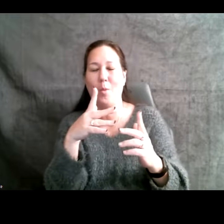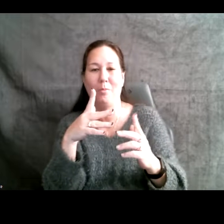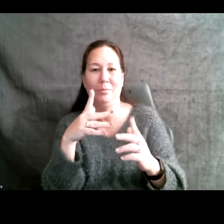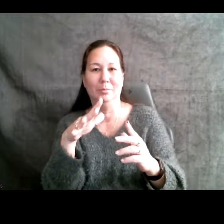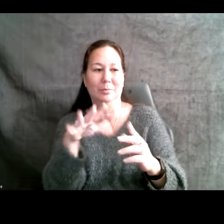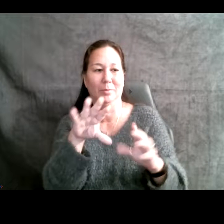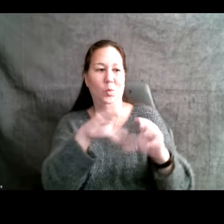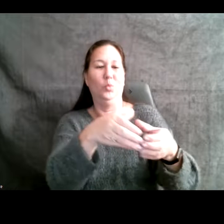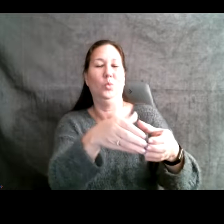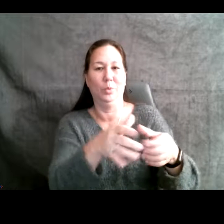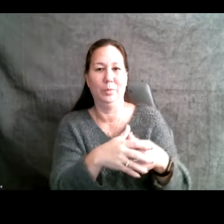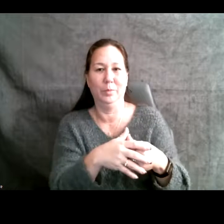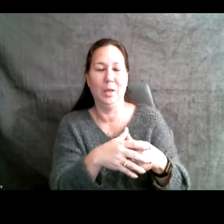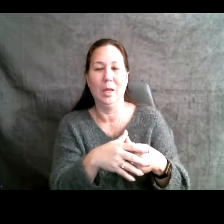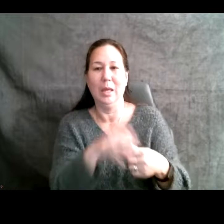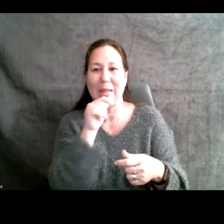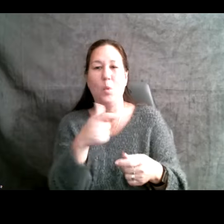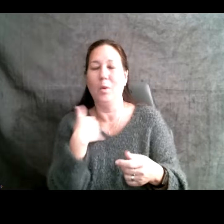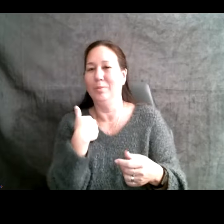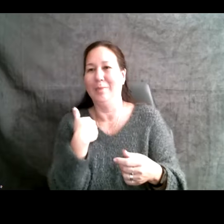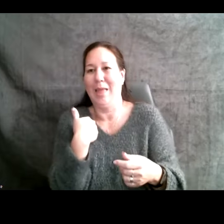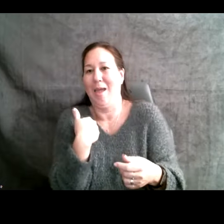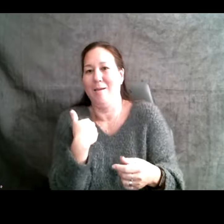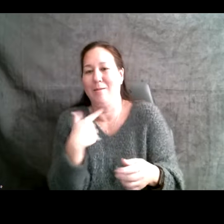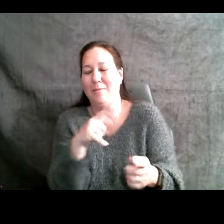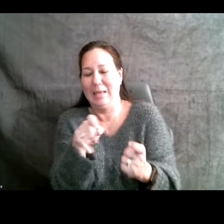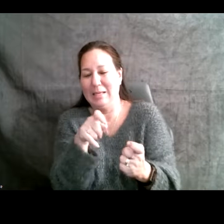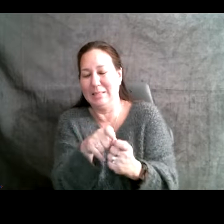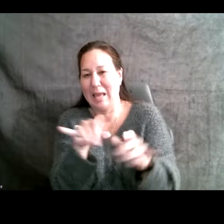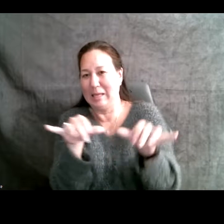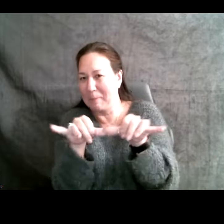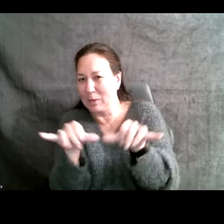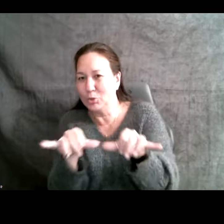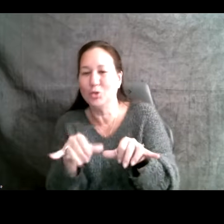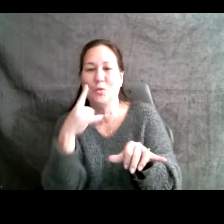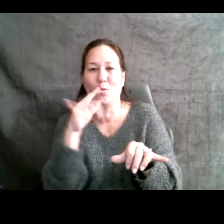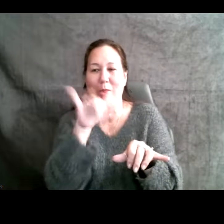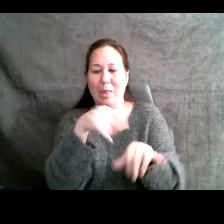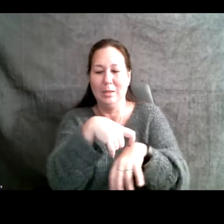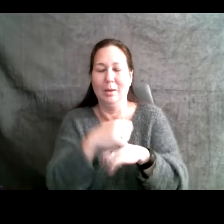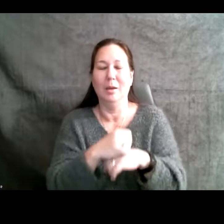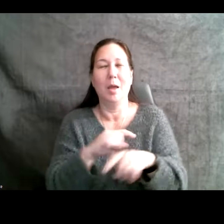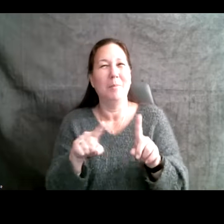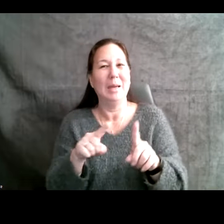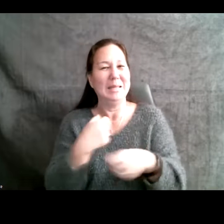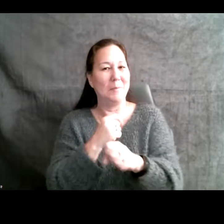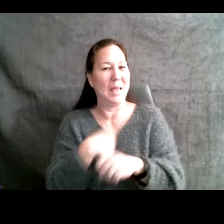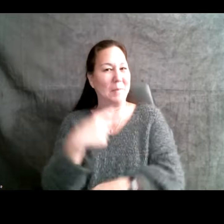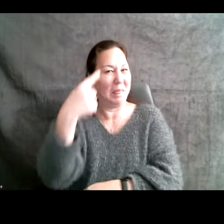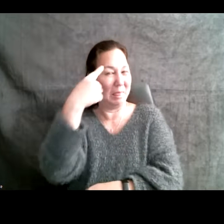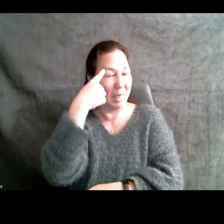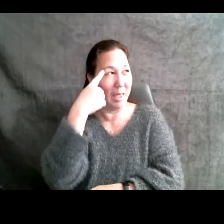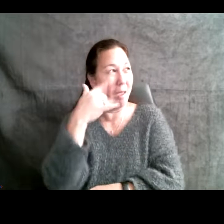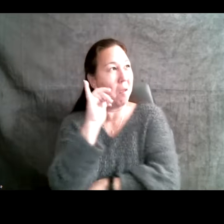as precise measures, you know, at that time, but you know, it just made me think, like, now knowing that, you